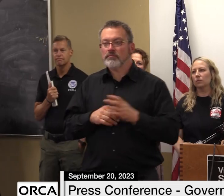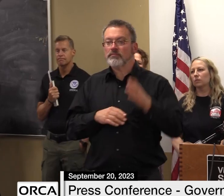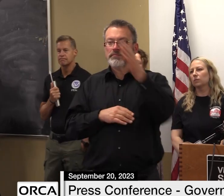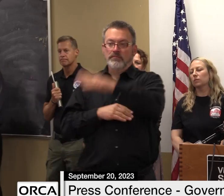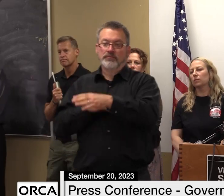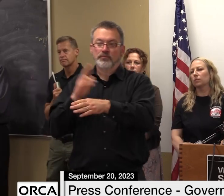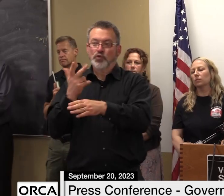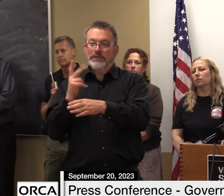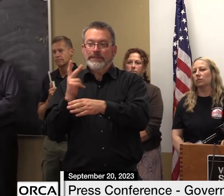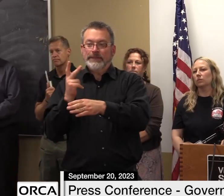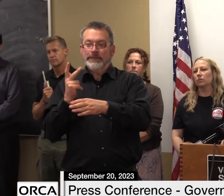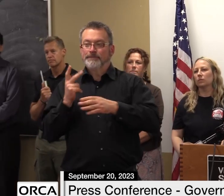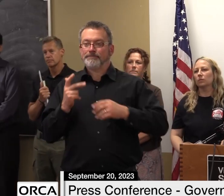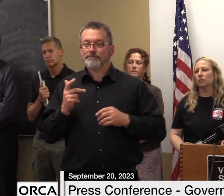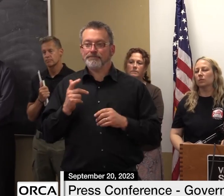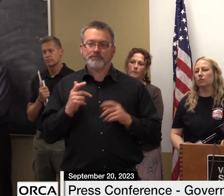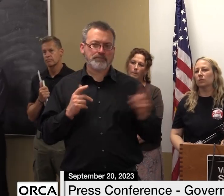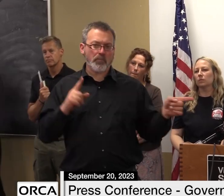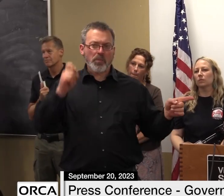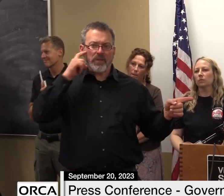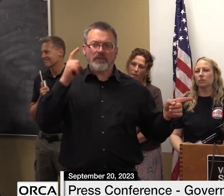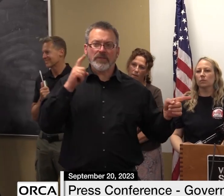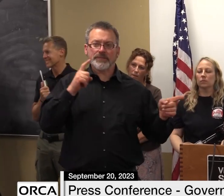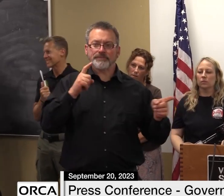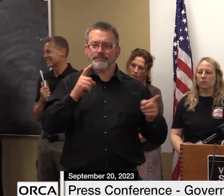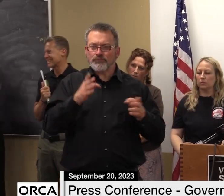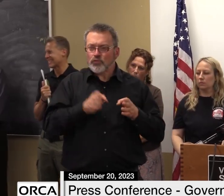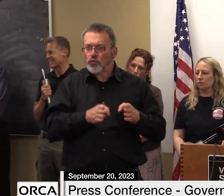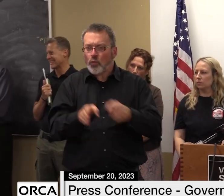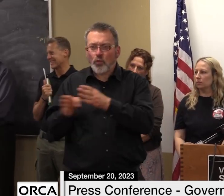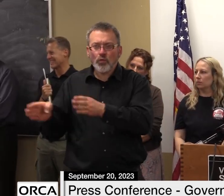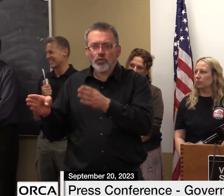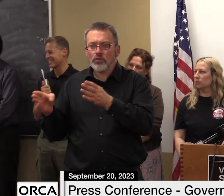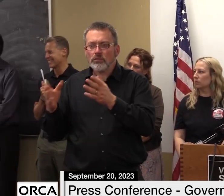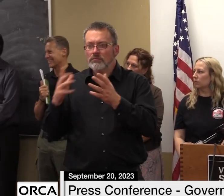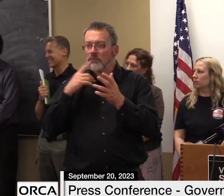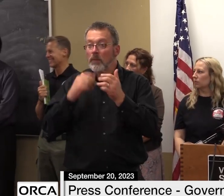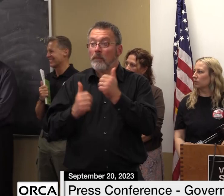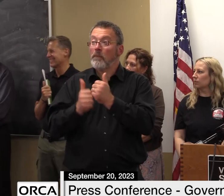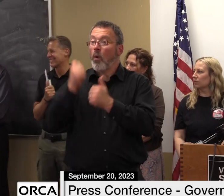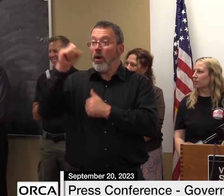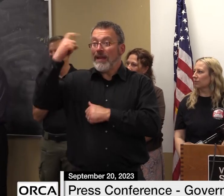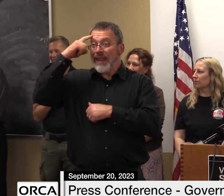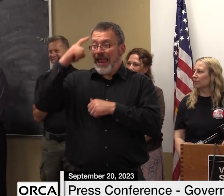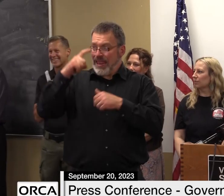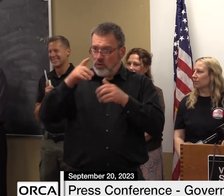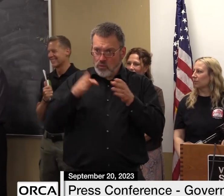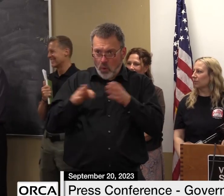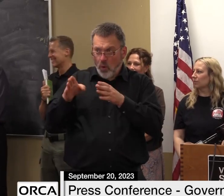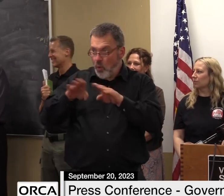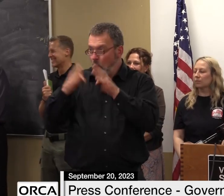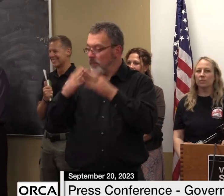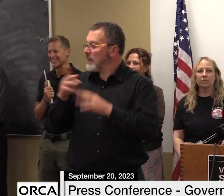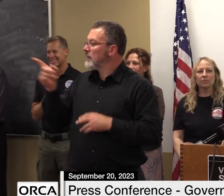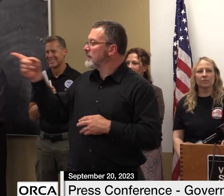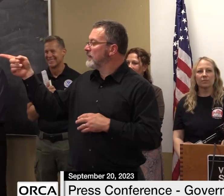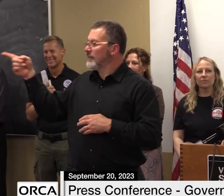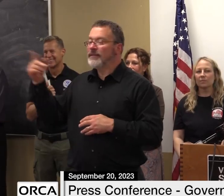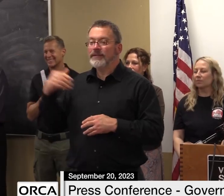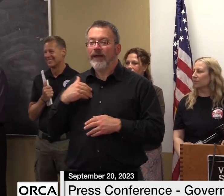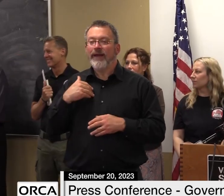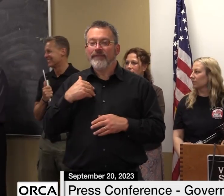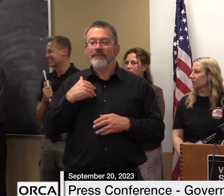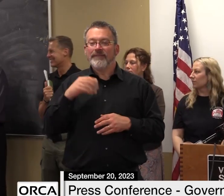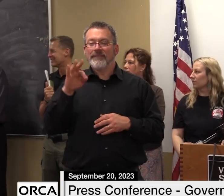Any update on roads? I know most state roads are back open, but maybe local